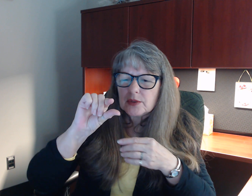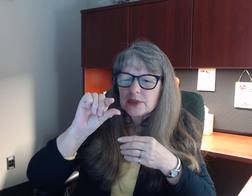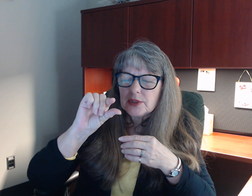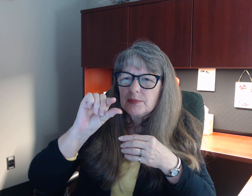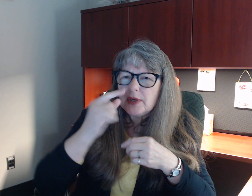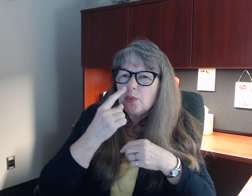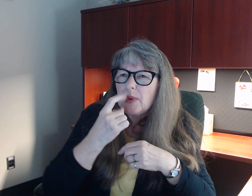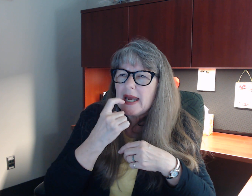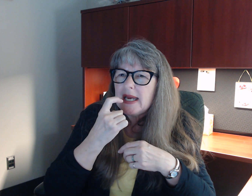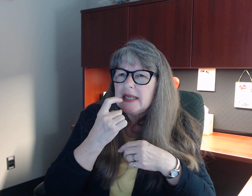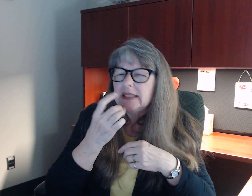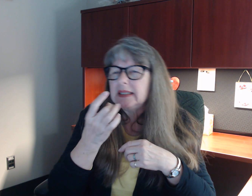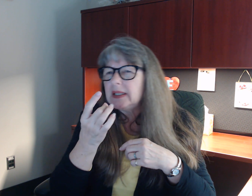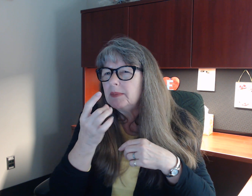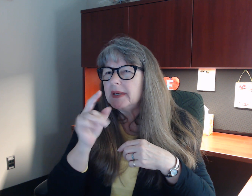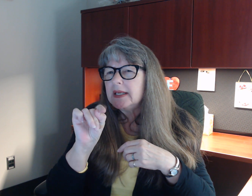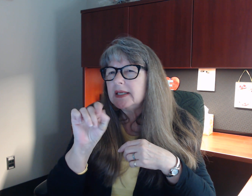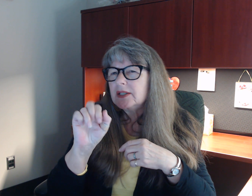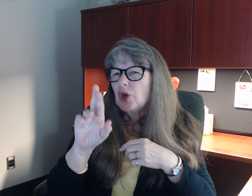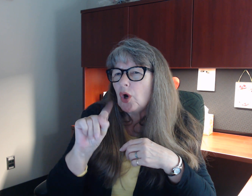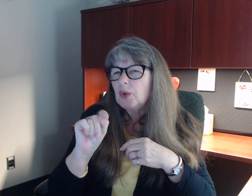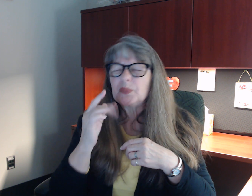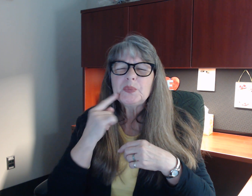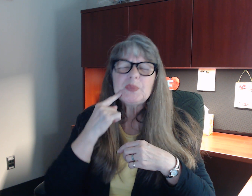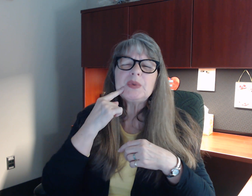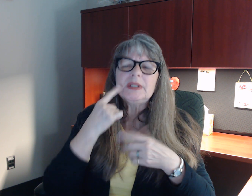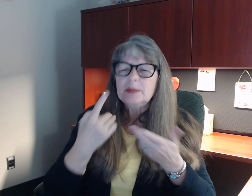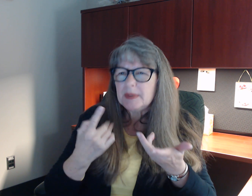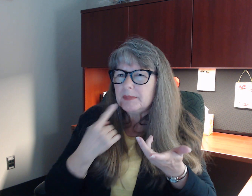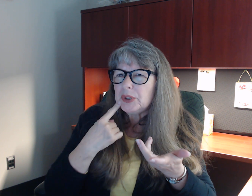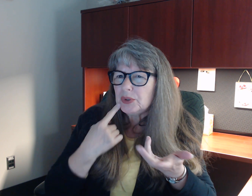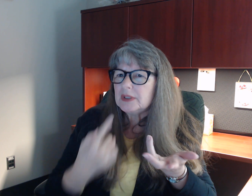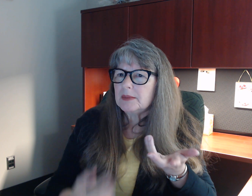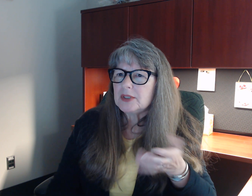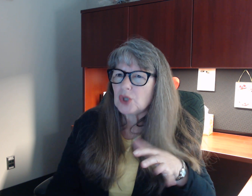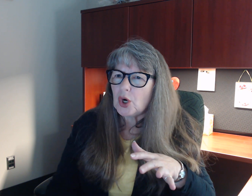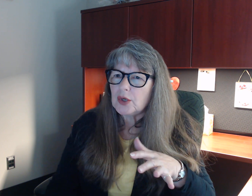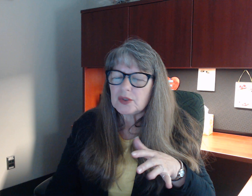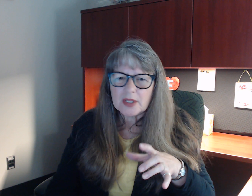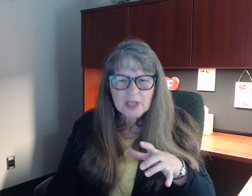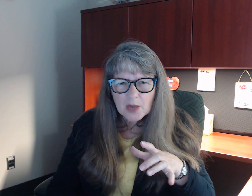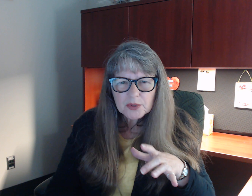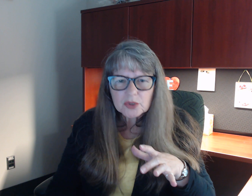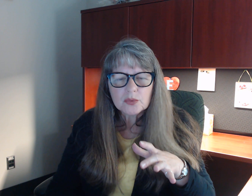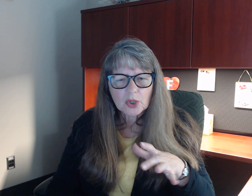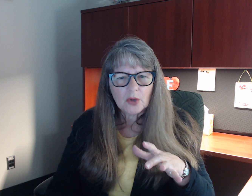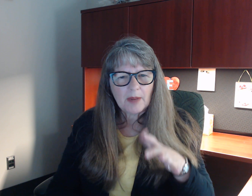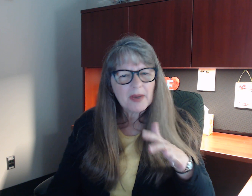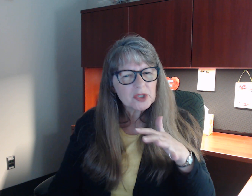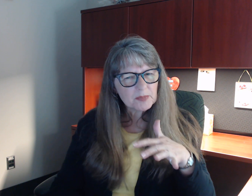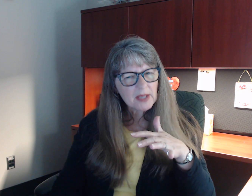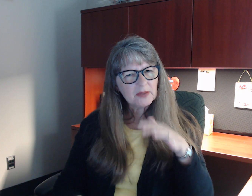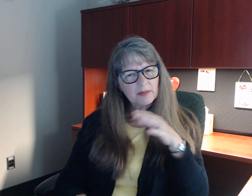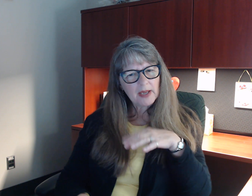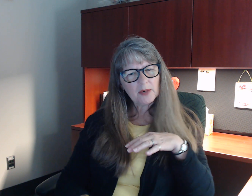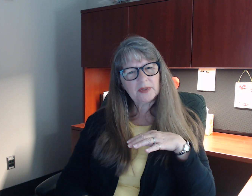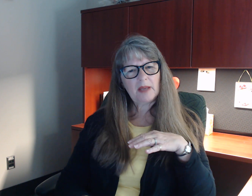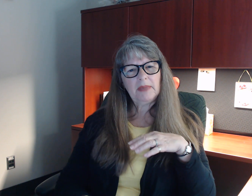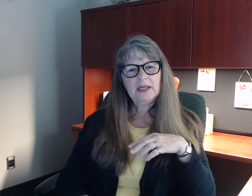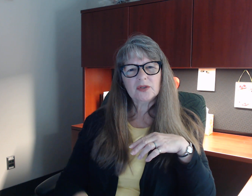little bitty red, and a little bit tart, a little bit bitter, a little bit tart. So that's how we do tart. I might spell it. They might know what that means,